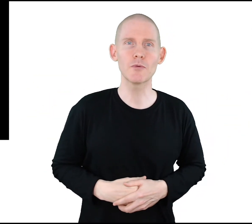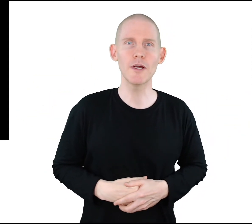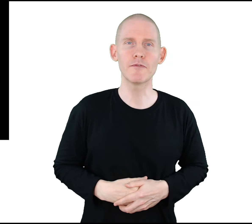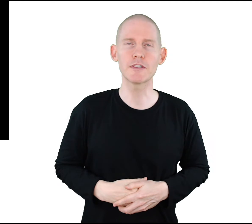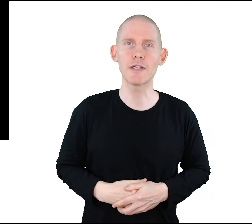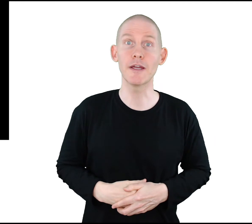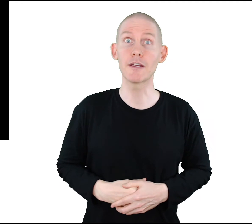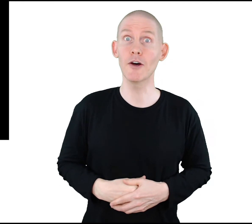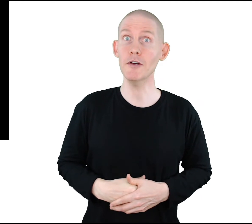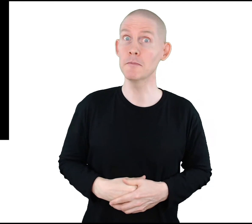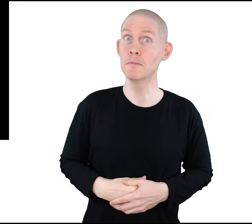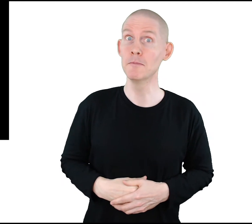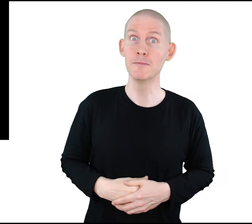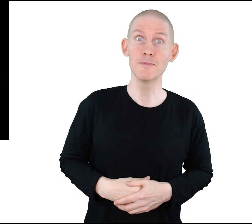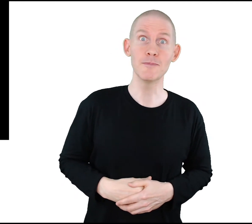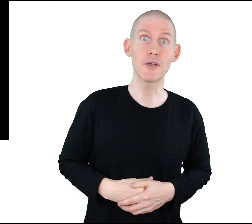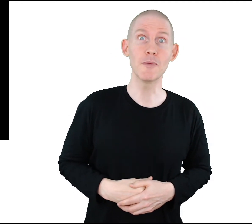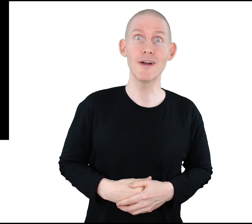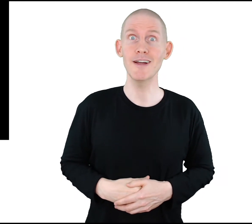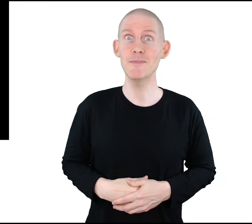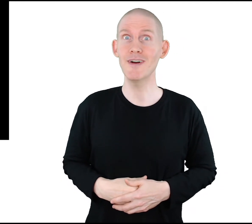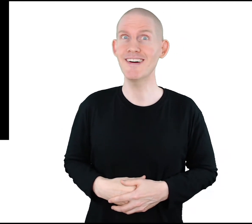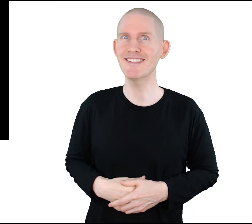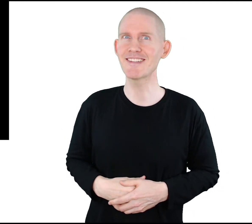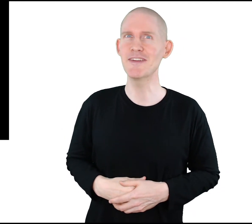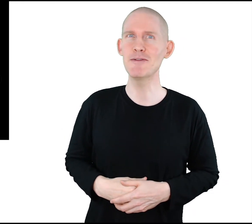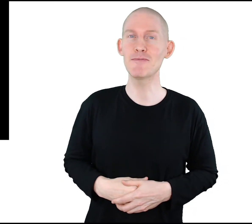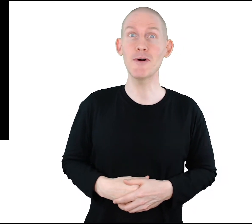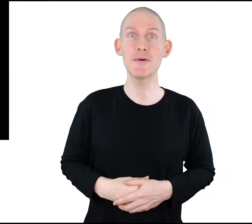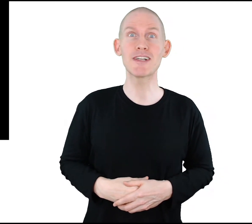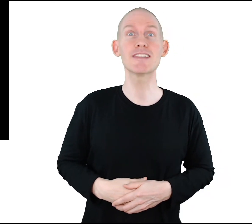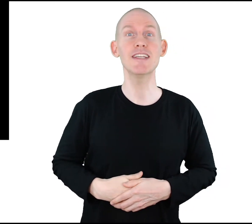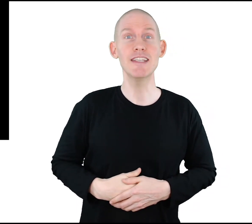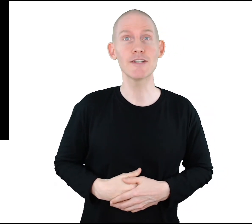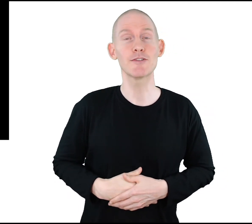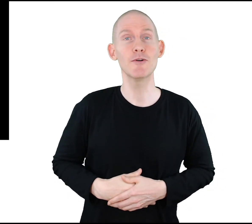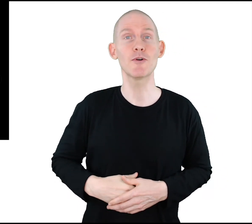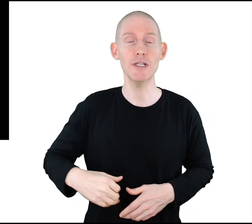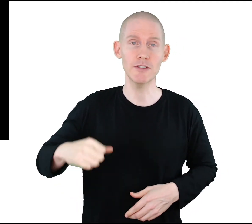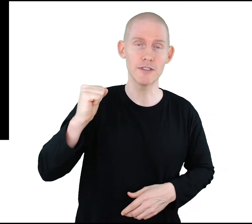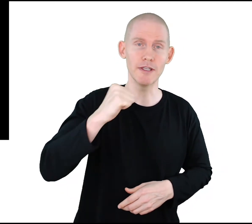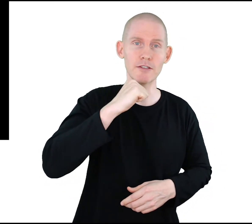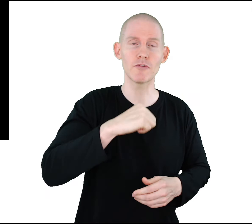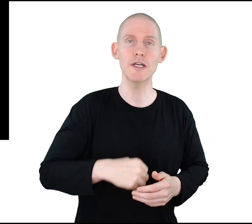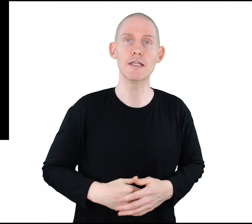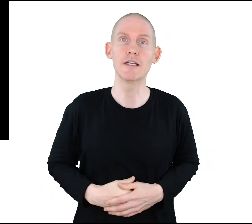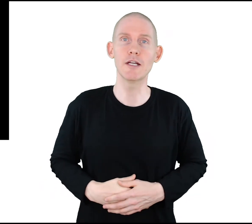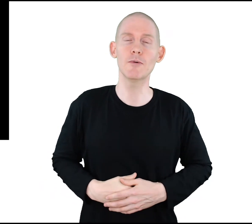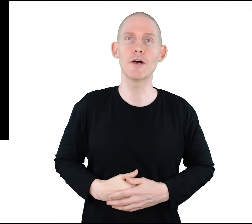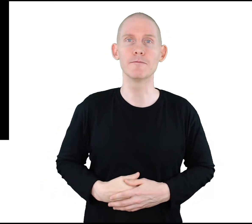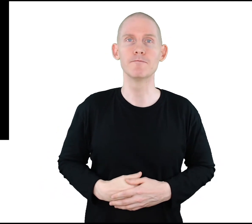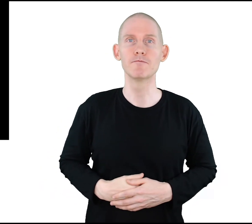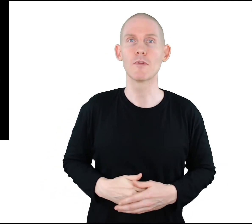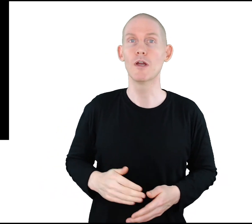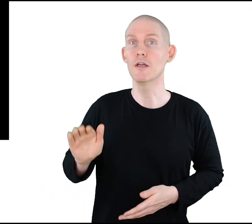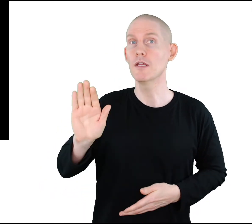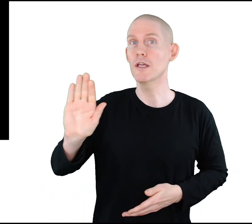wife dislike cook. Look at my eyebrows. I'm leaning forward because it's a yes-no question. That's right. Here we go.